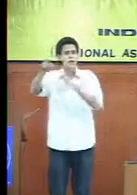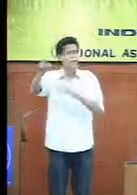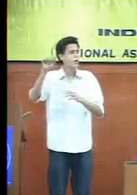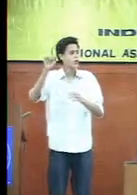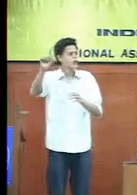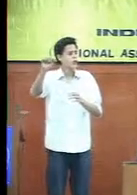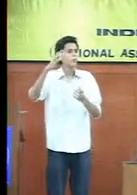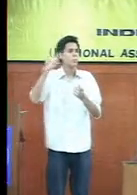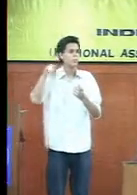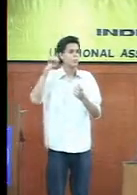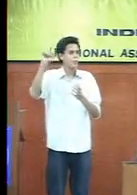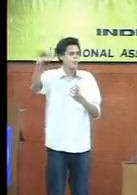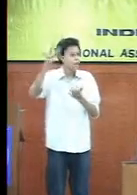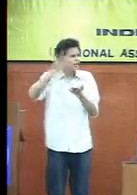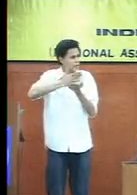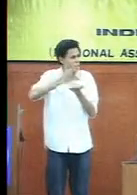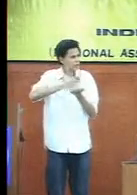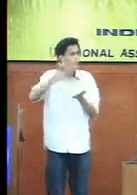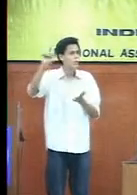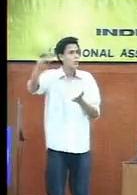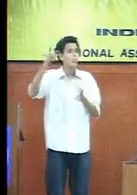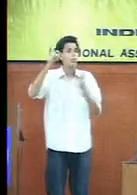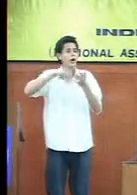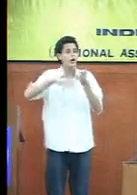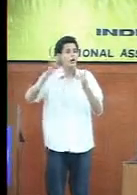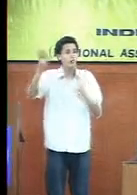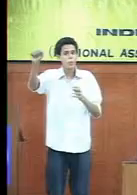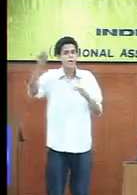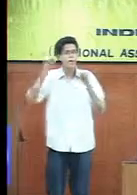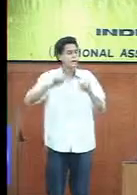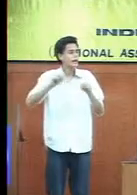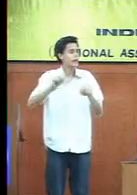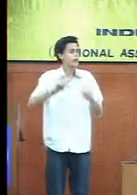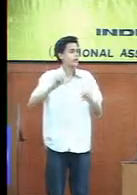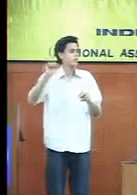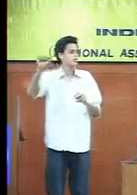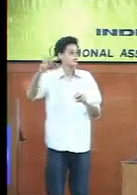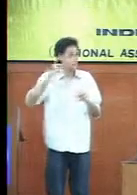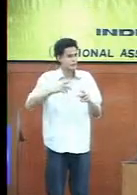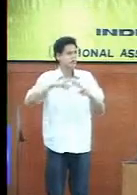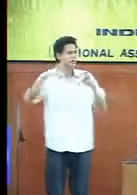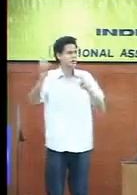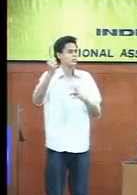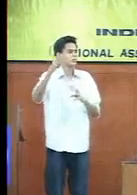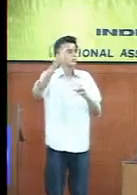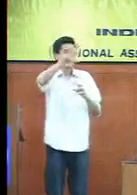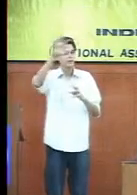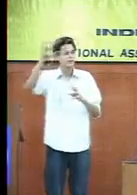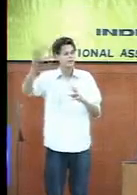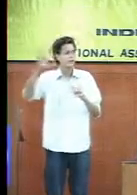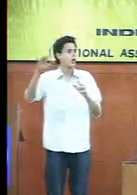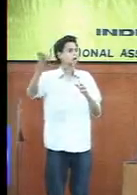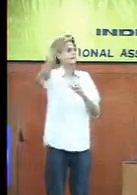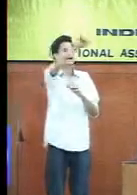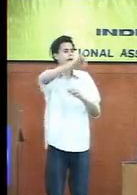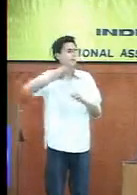what are their limitations and what exactly are their needs. So what has happened now is